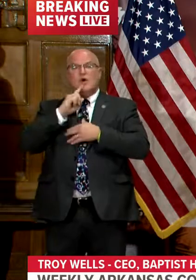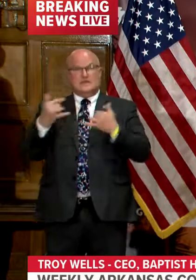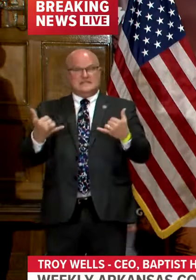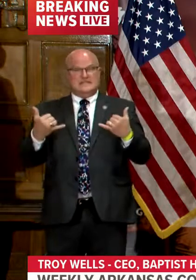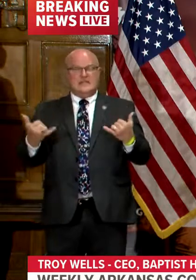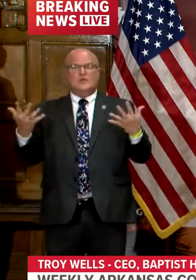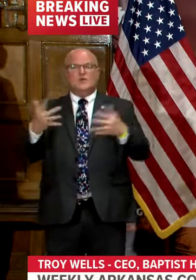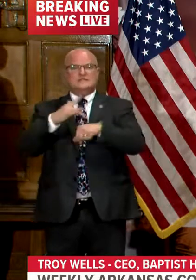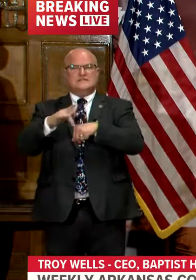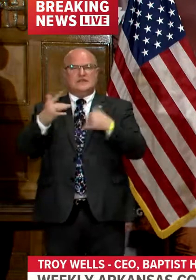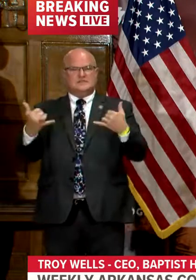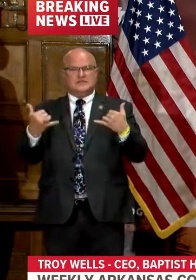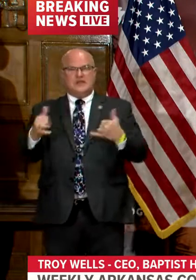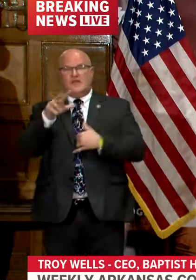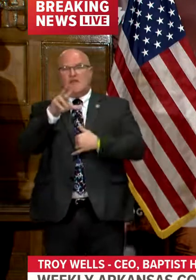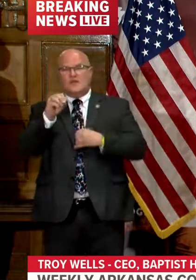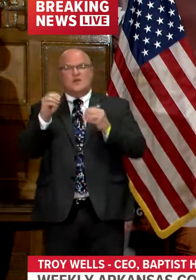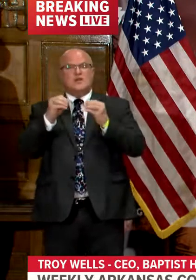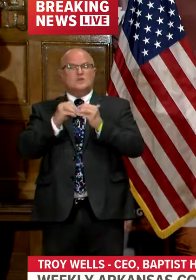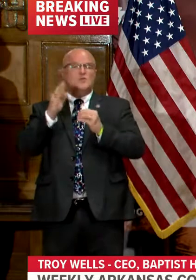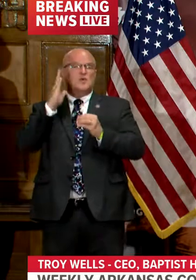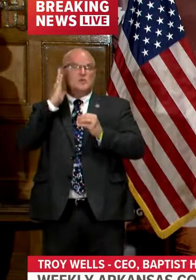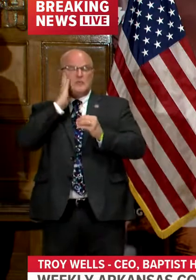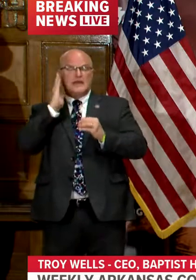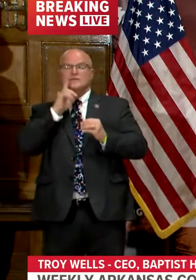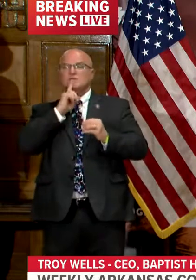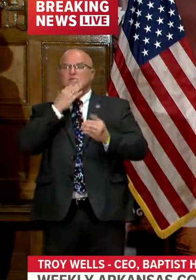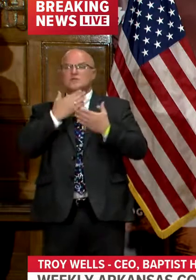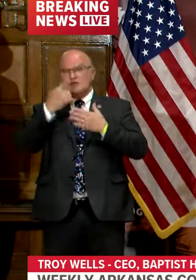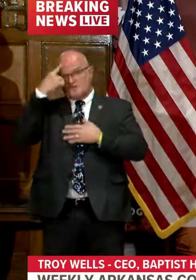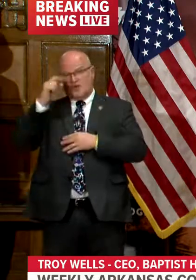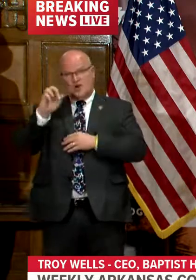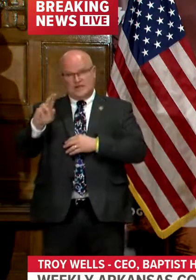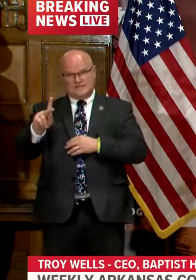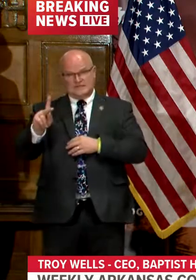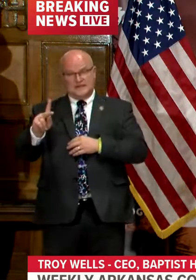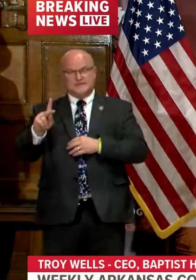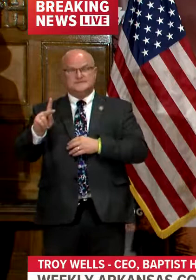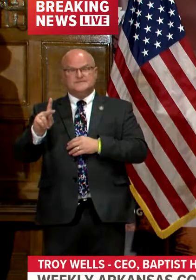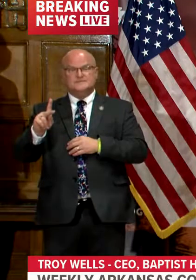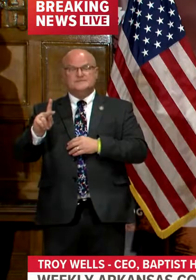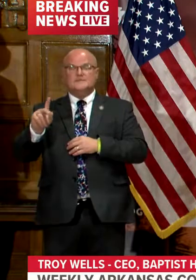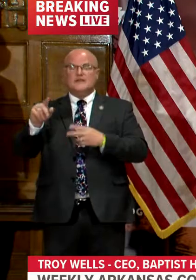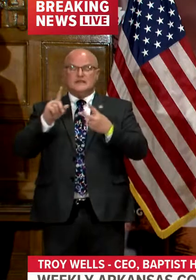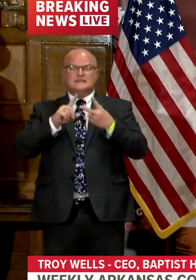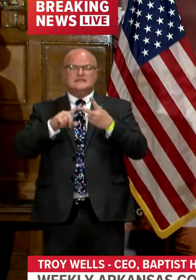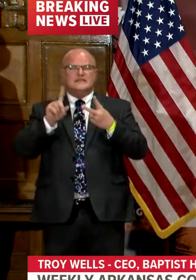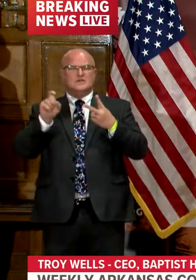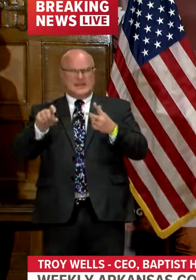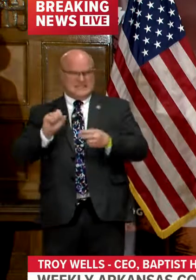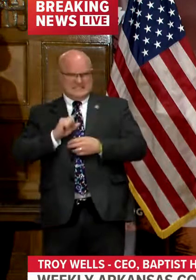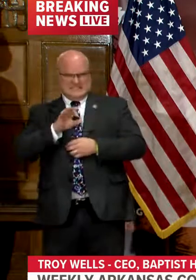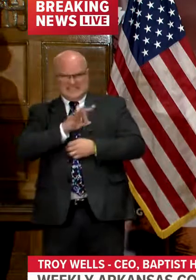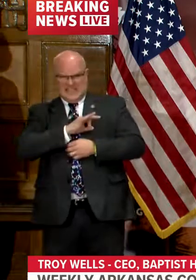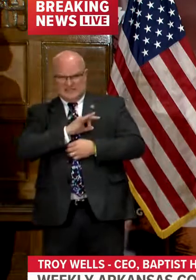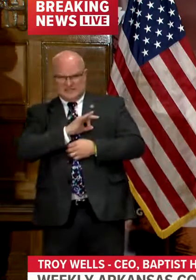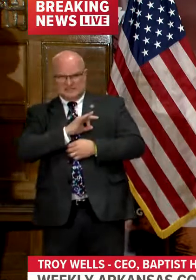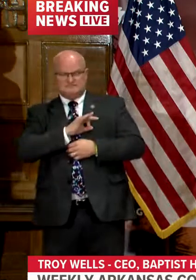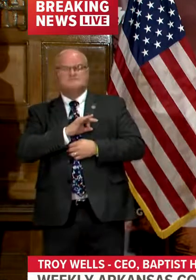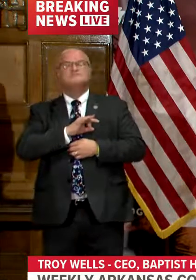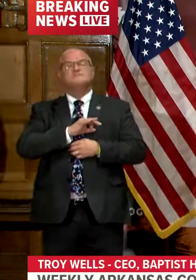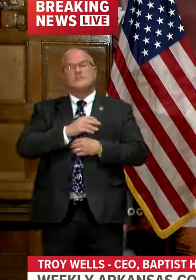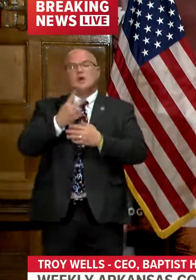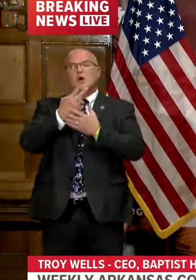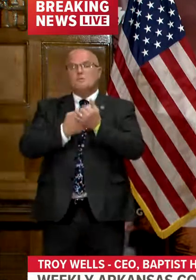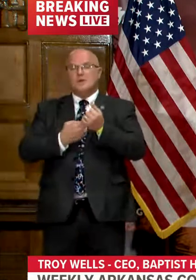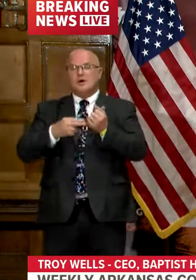today and what's available today. 30 more beds will certainly be good for Arkansas. To your other question, I think it was staffing related,